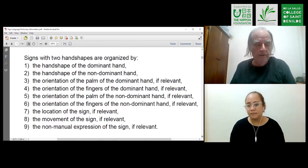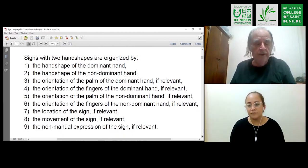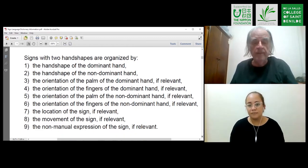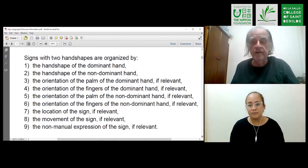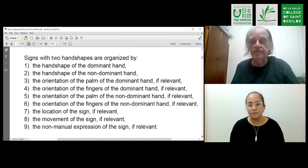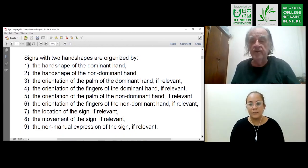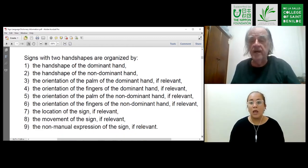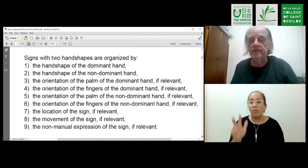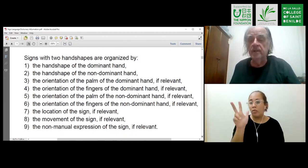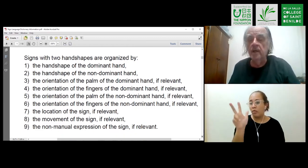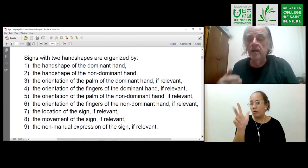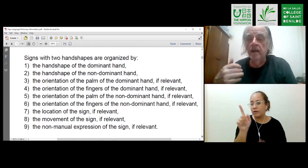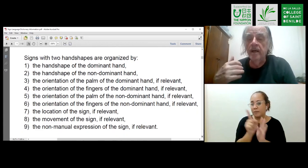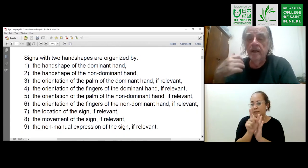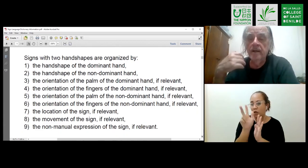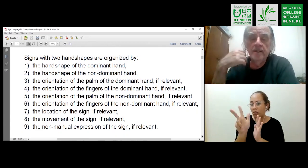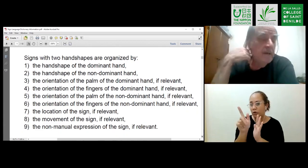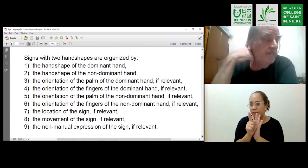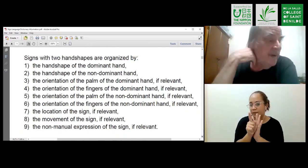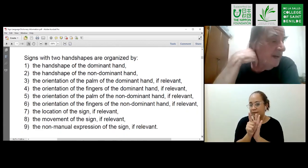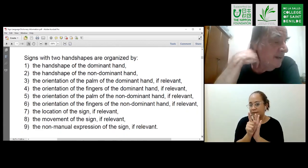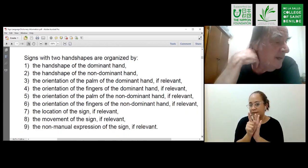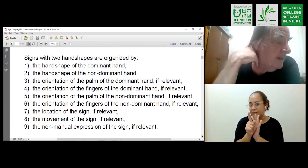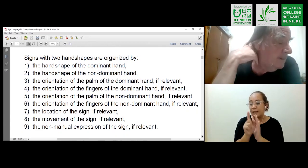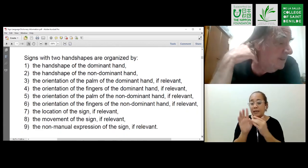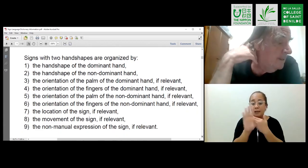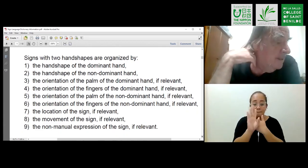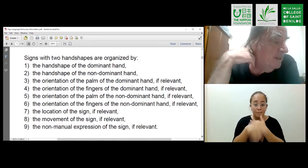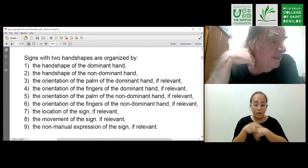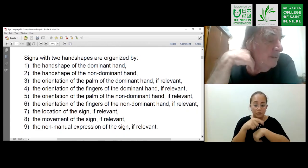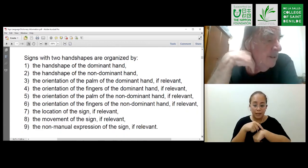30 minutes for that. And let's come back at